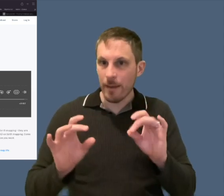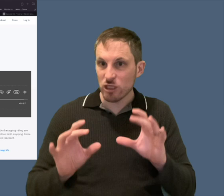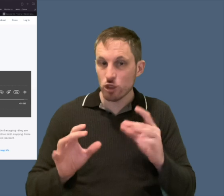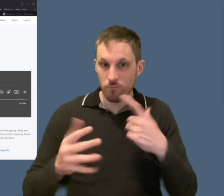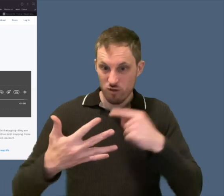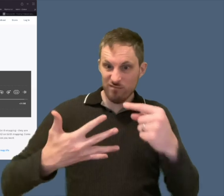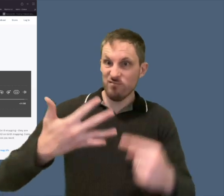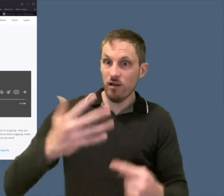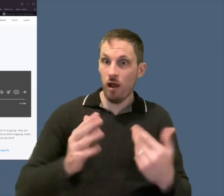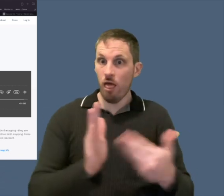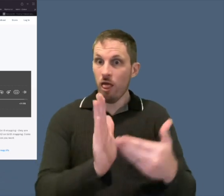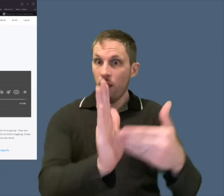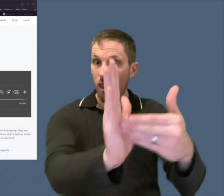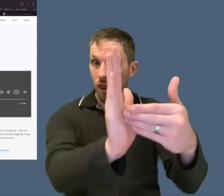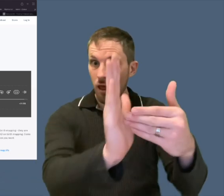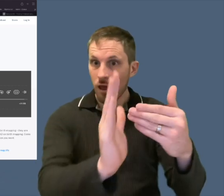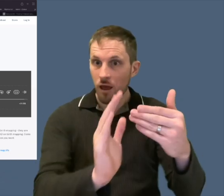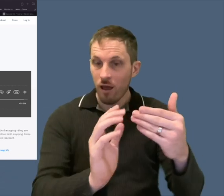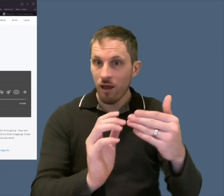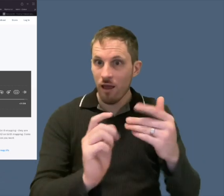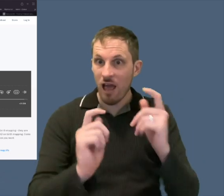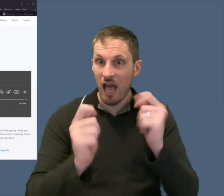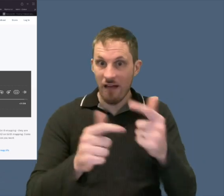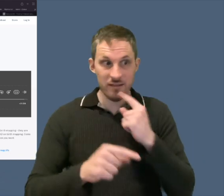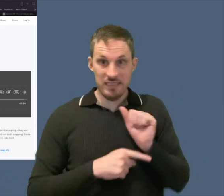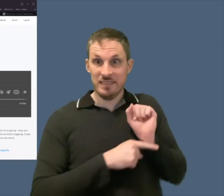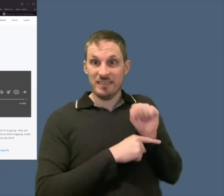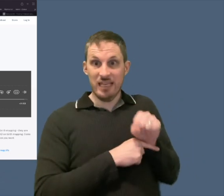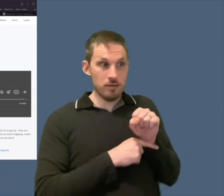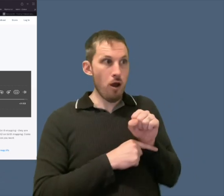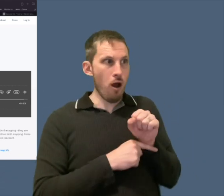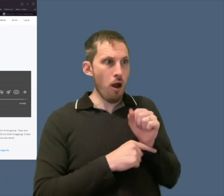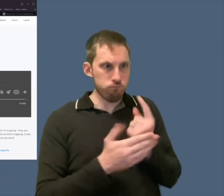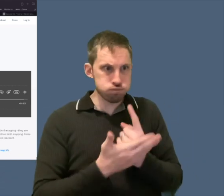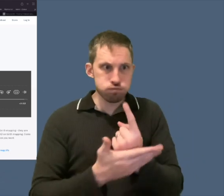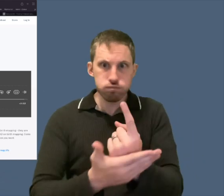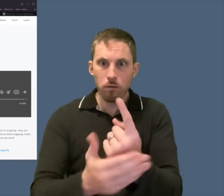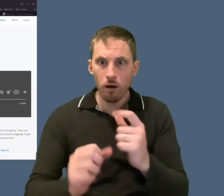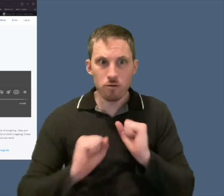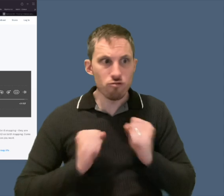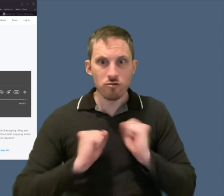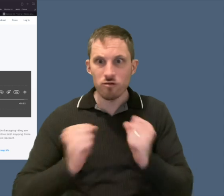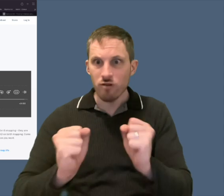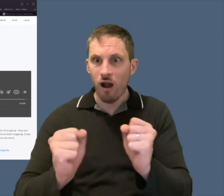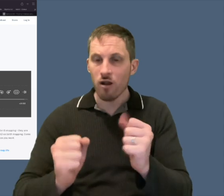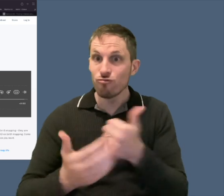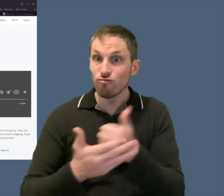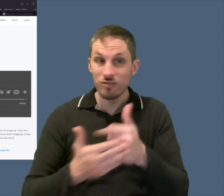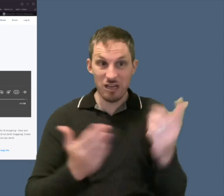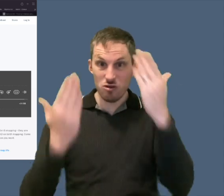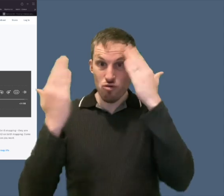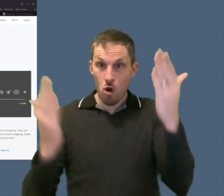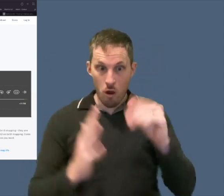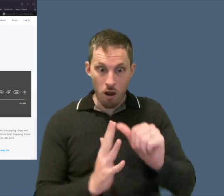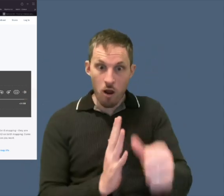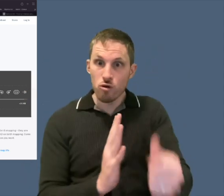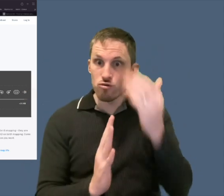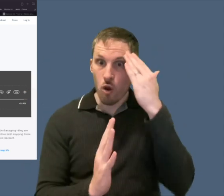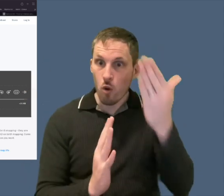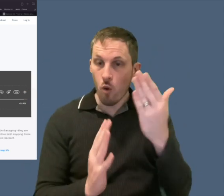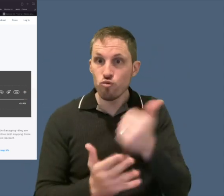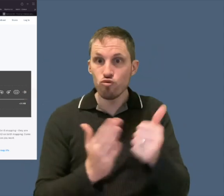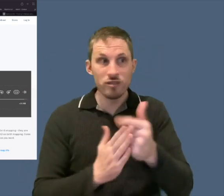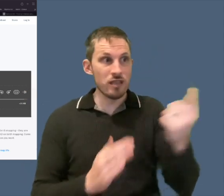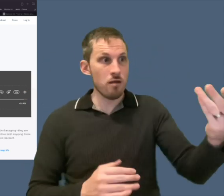outcomes. If they know that in pregnancy, when they're not actually facing that decision, they're often asking then the question,